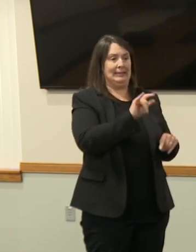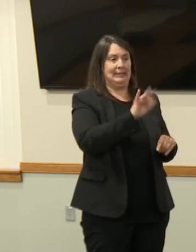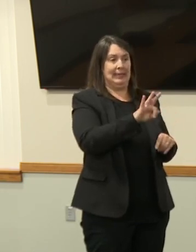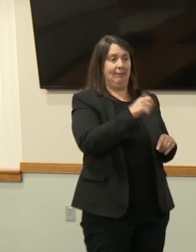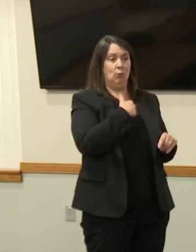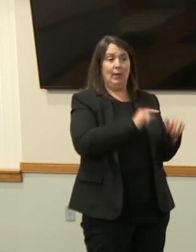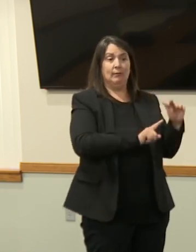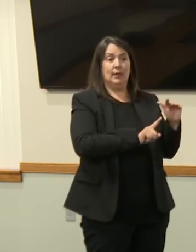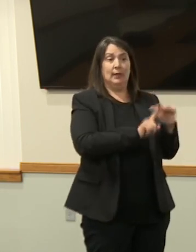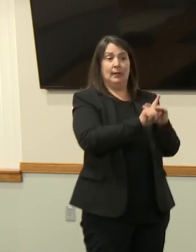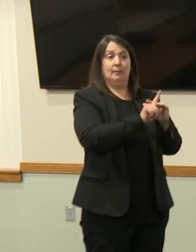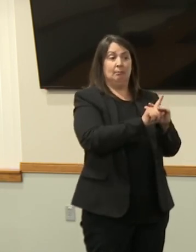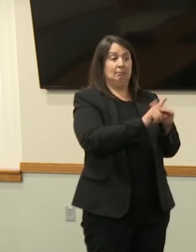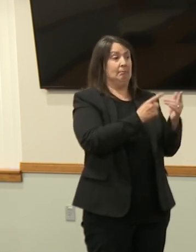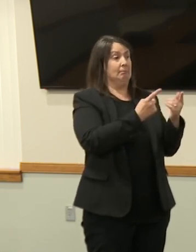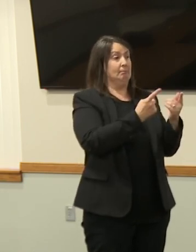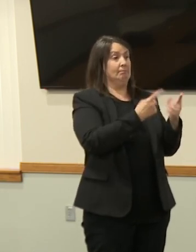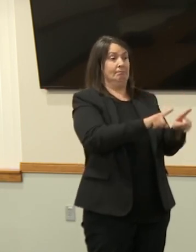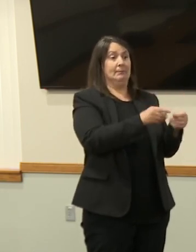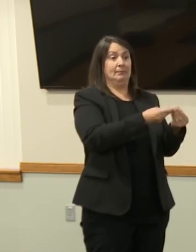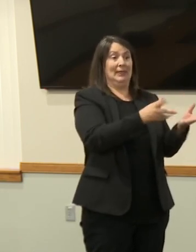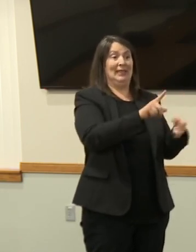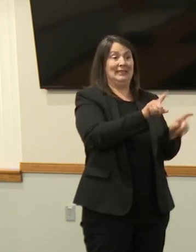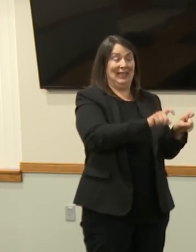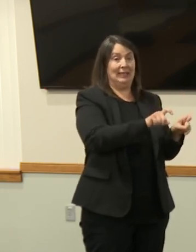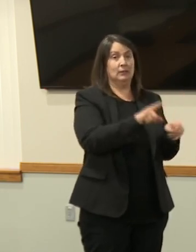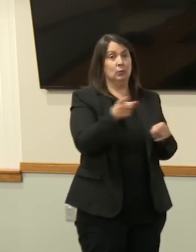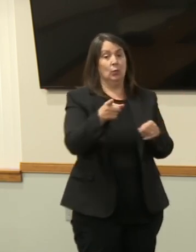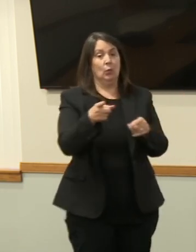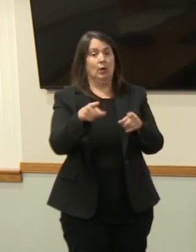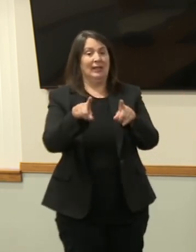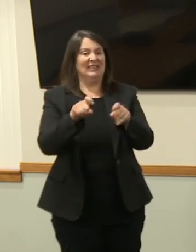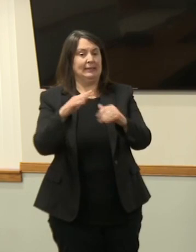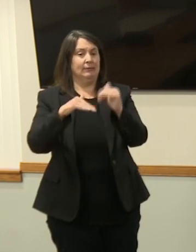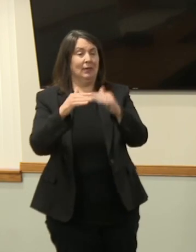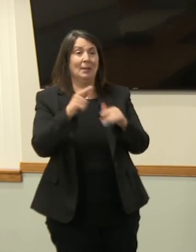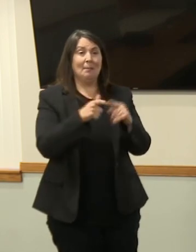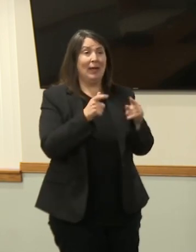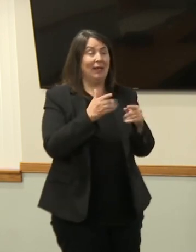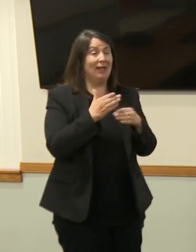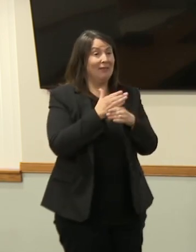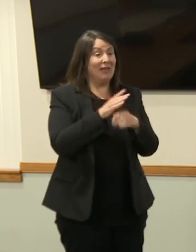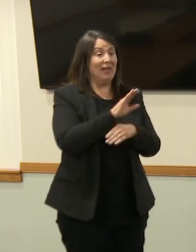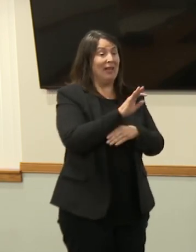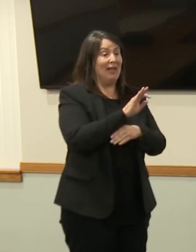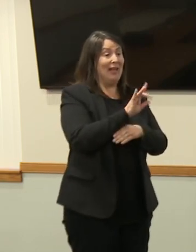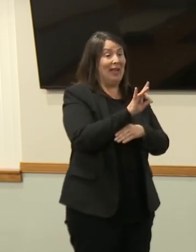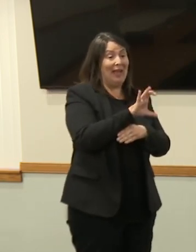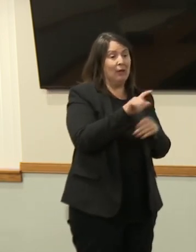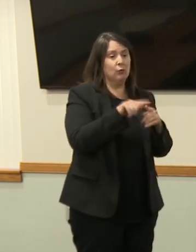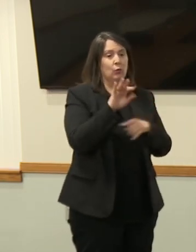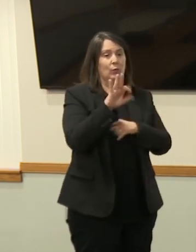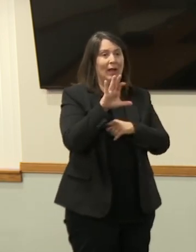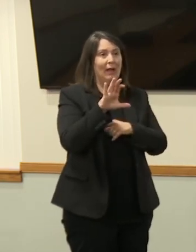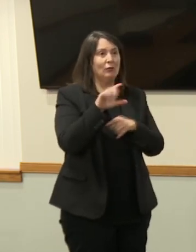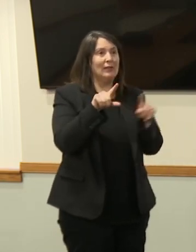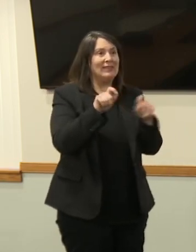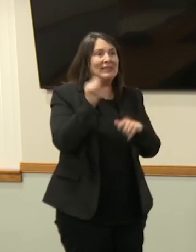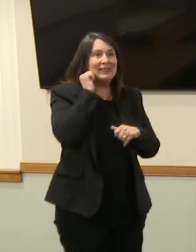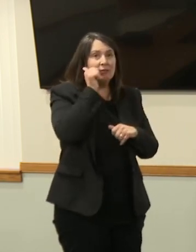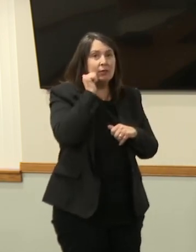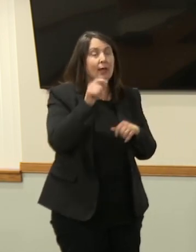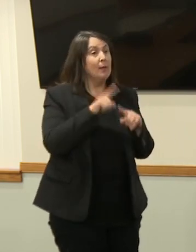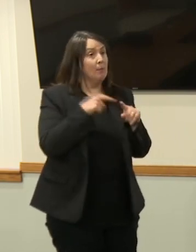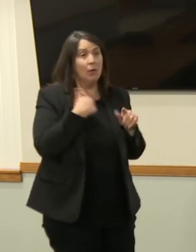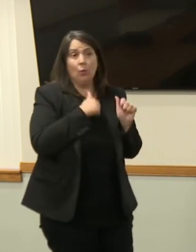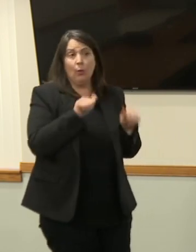testing. But we're usually between 800 and 900 daily. But we can handle a lot more. I mean, we have a lot of capacity here